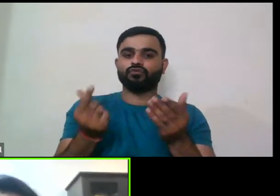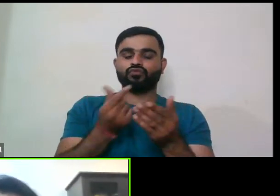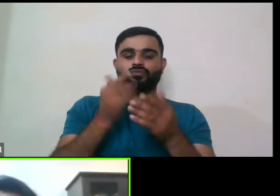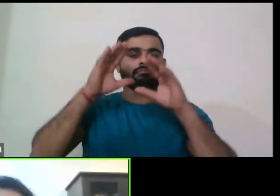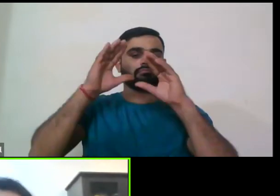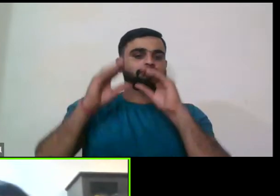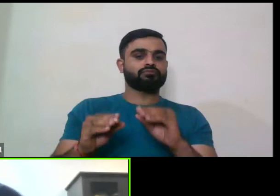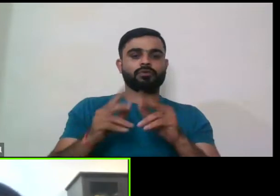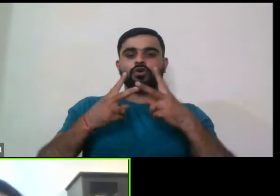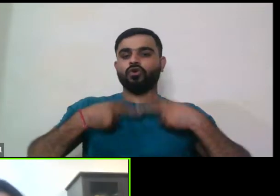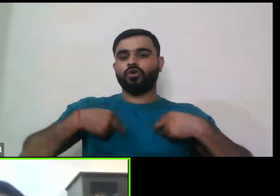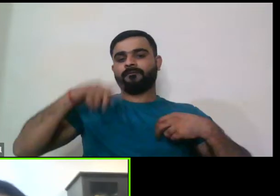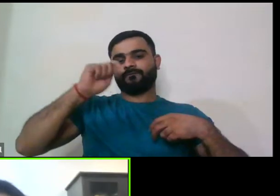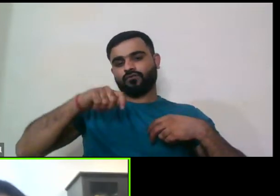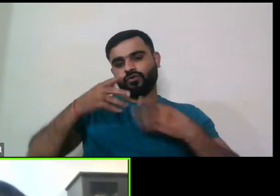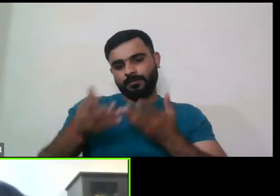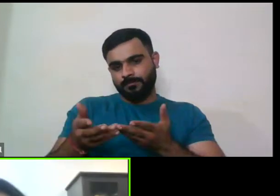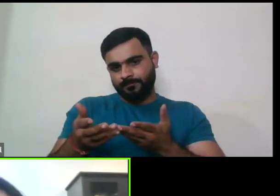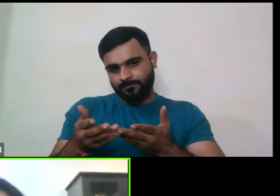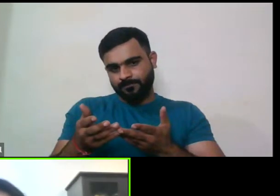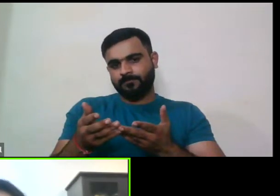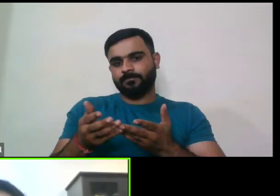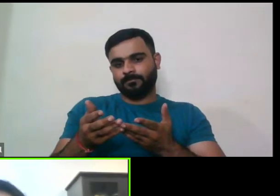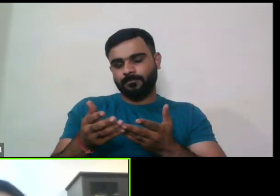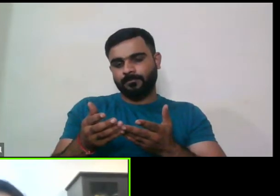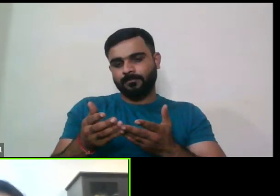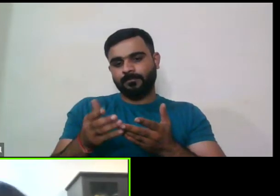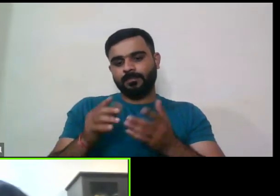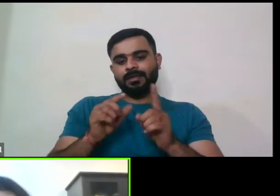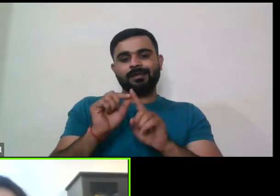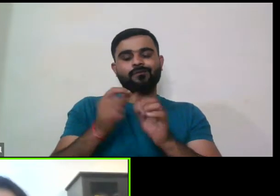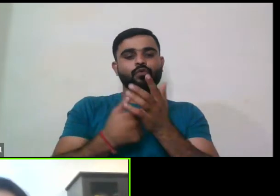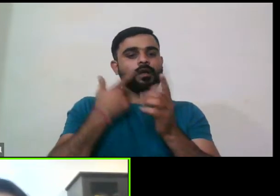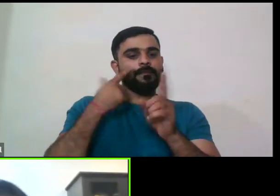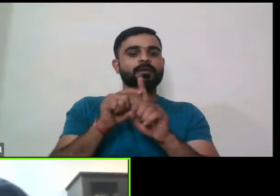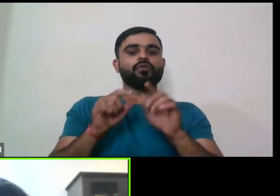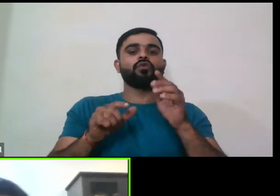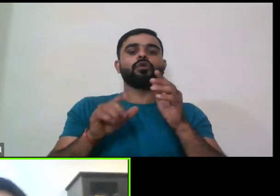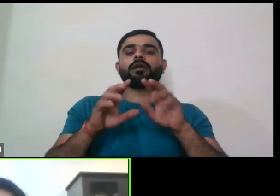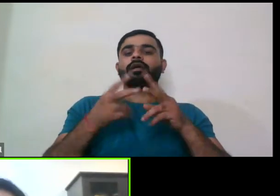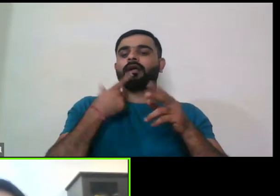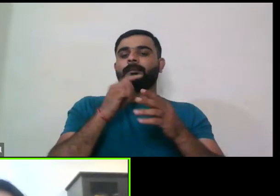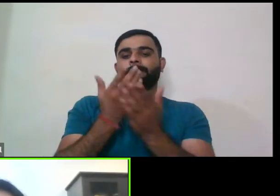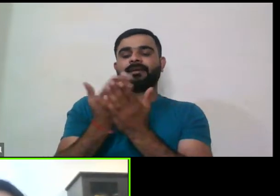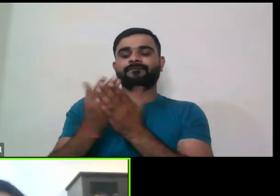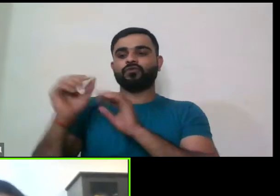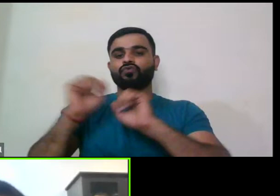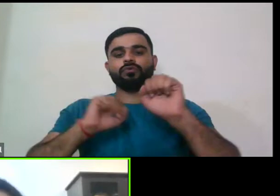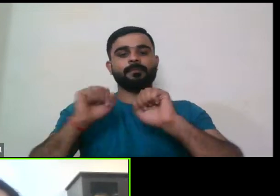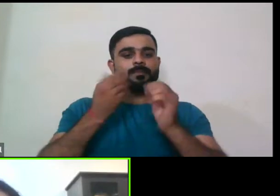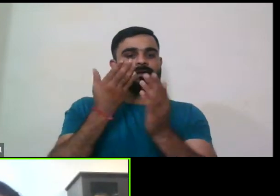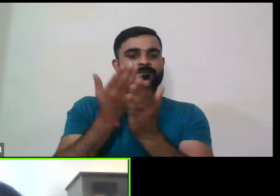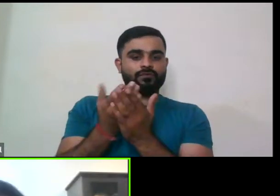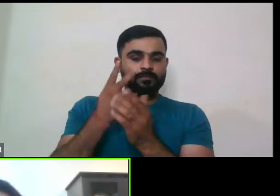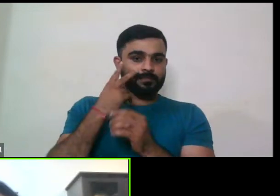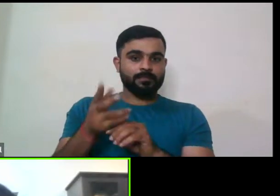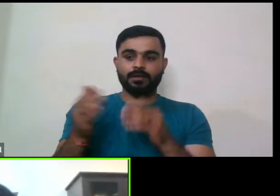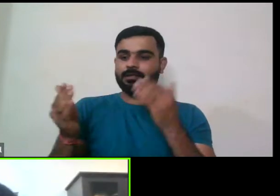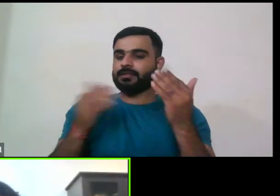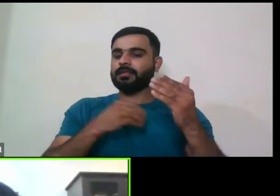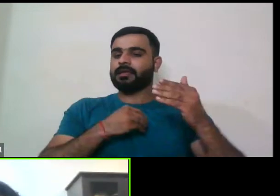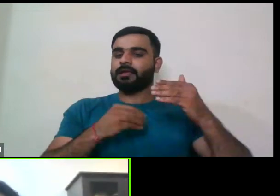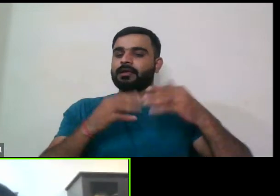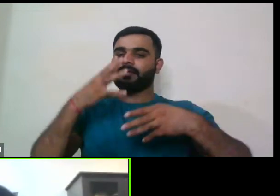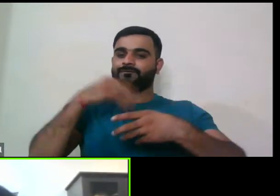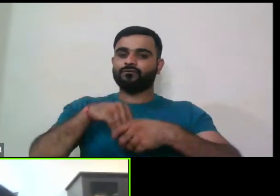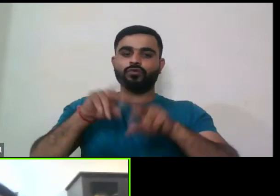reduction in the court's burden and speedier disposal of cases for its own employees. Because as we have seen, it is the service matters that